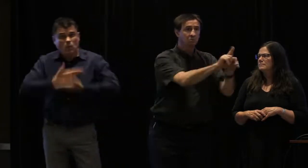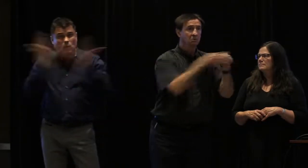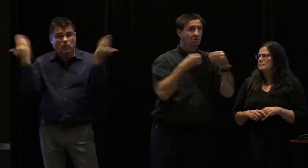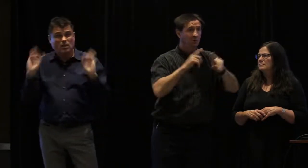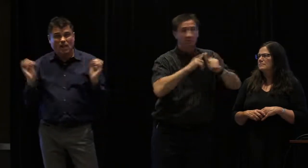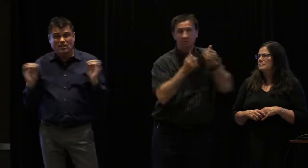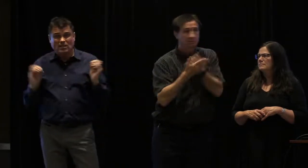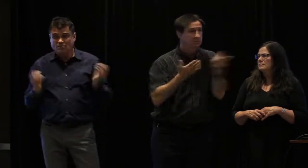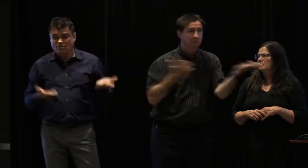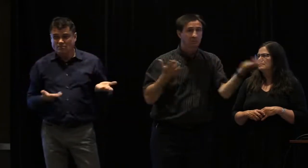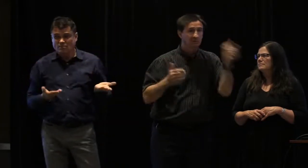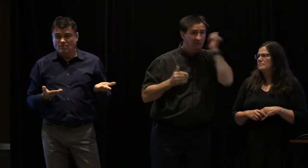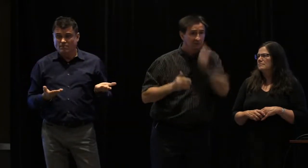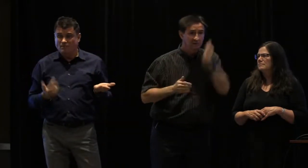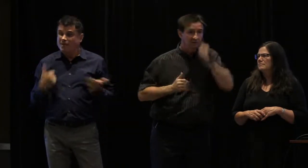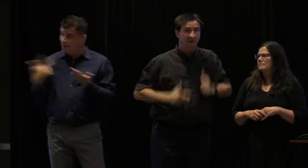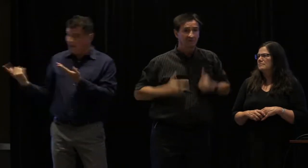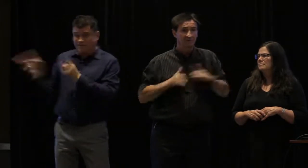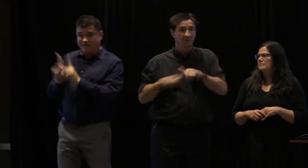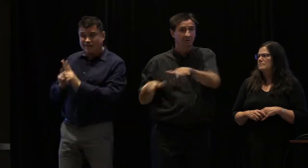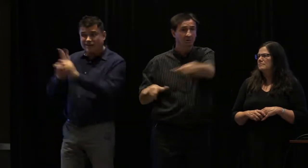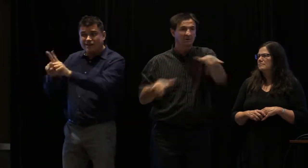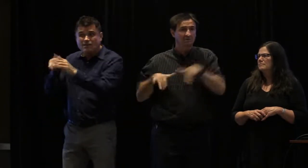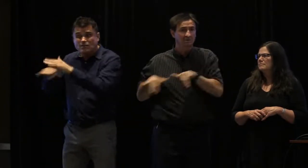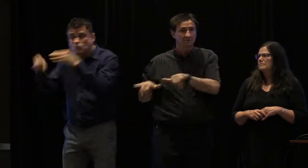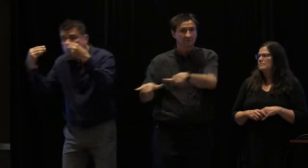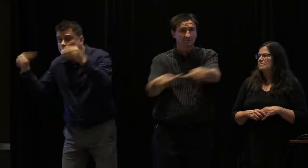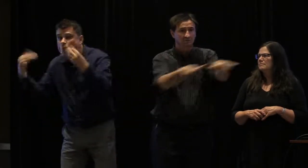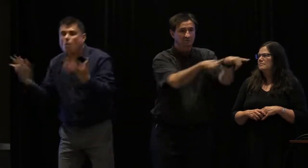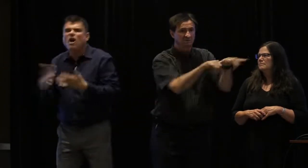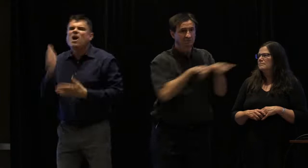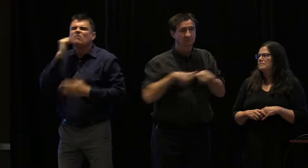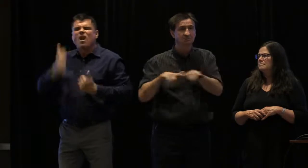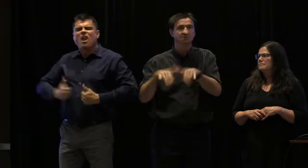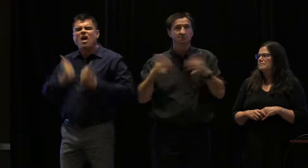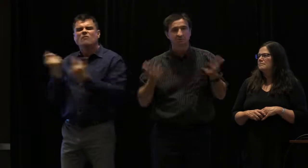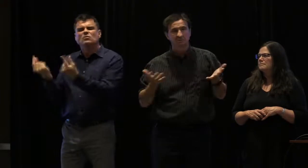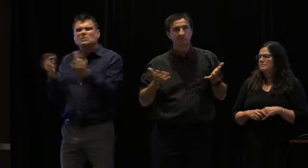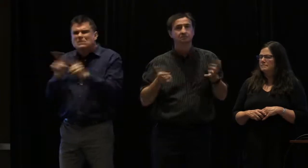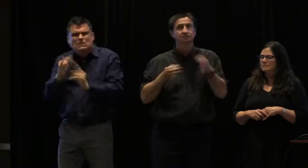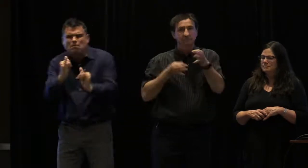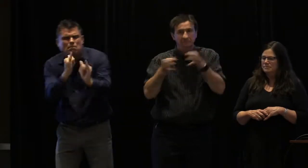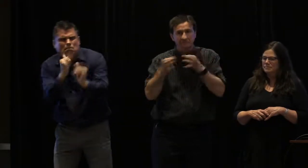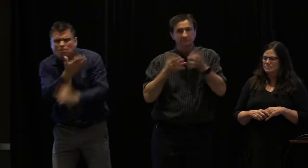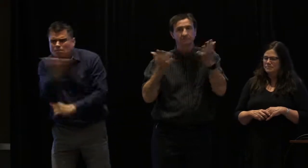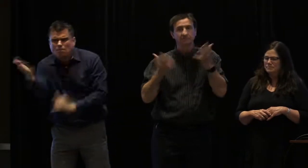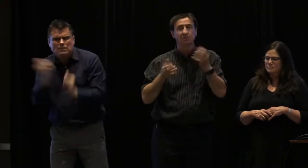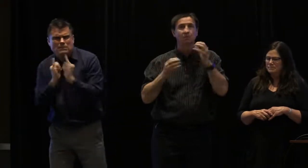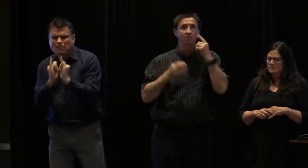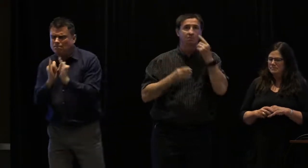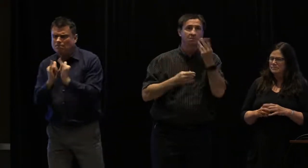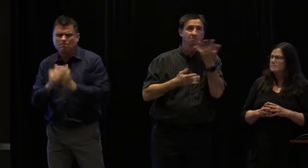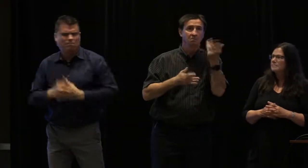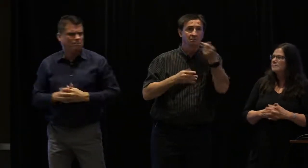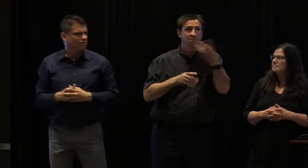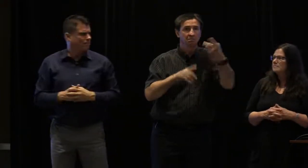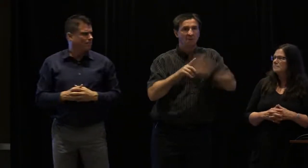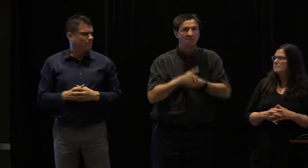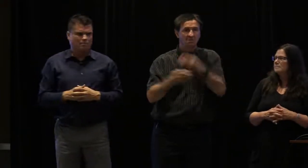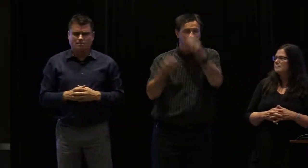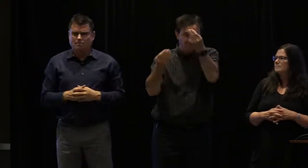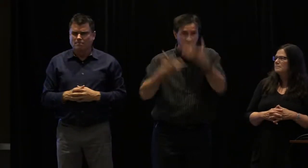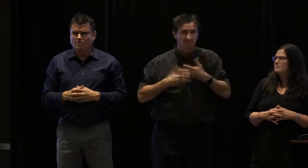that presentation, that opportunity to share that, it felt like the information was